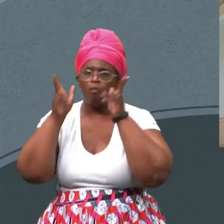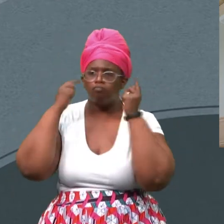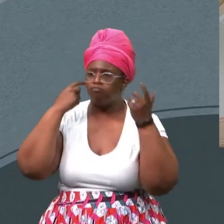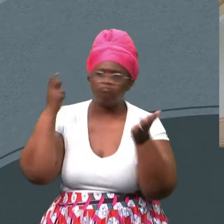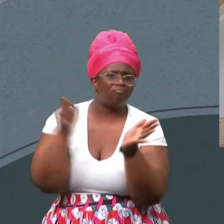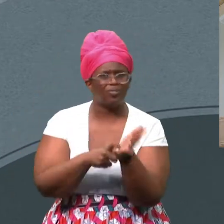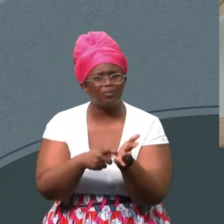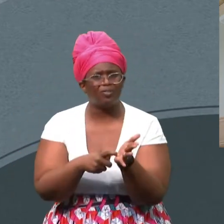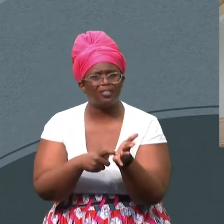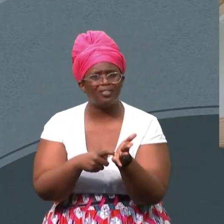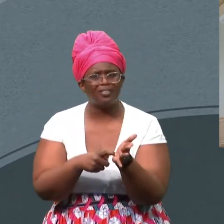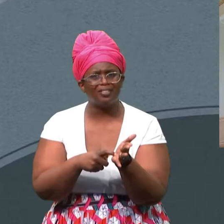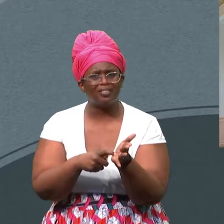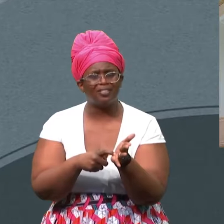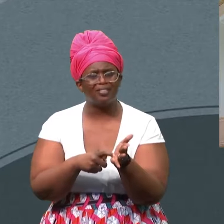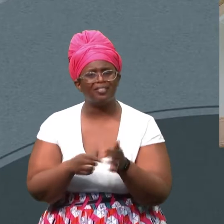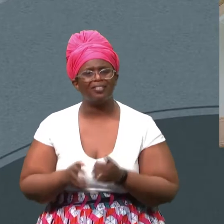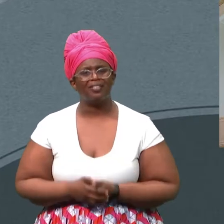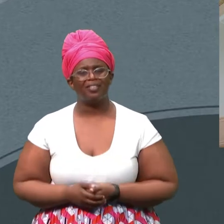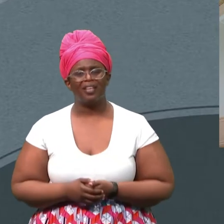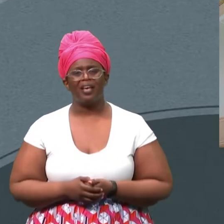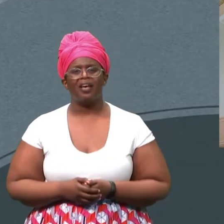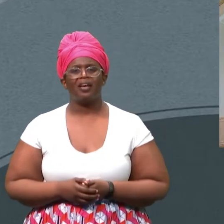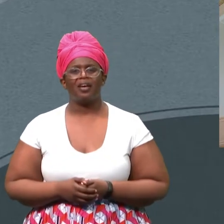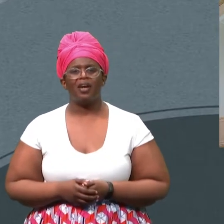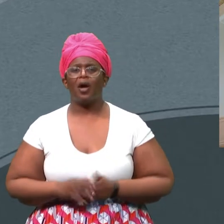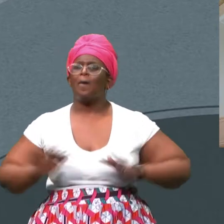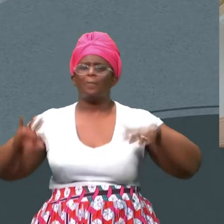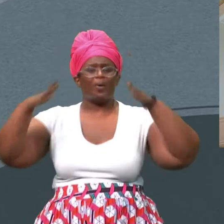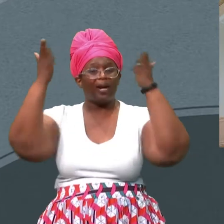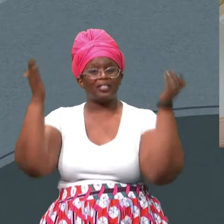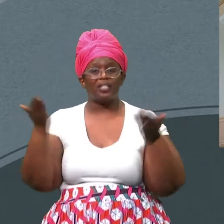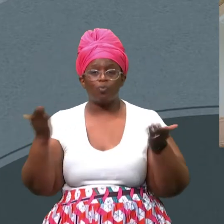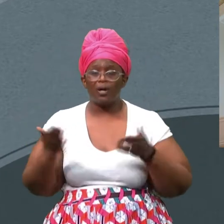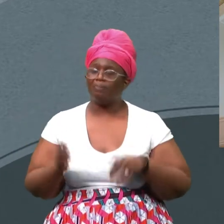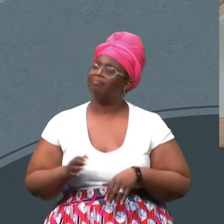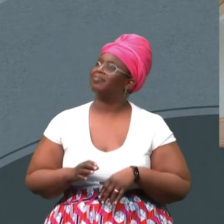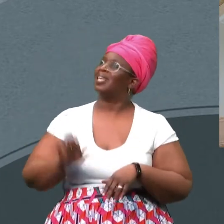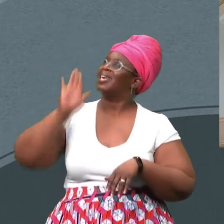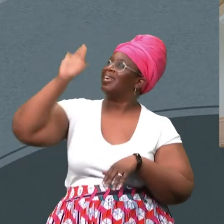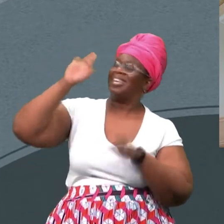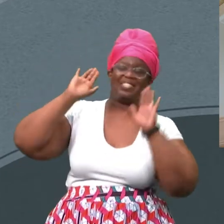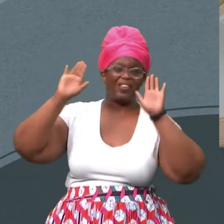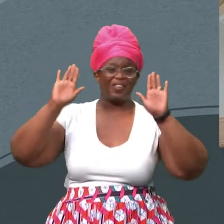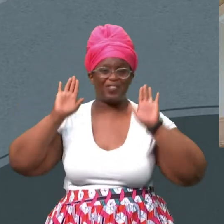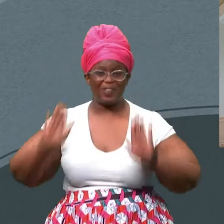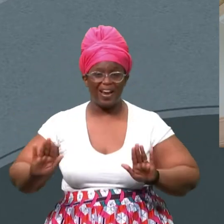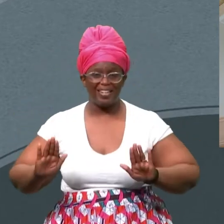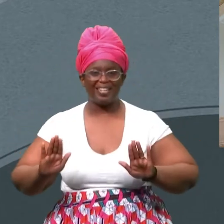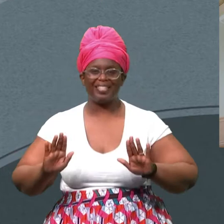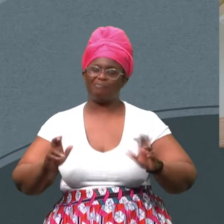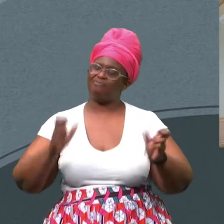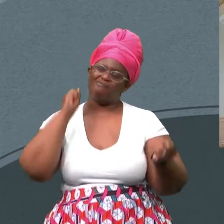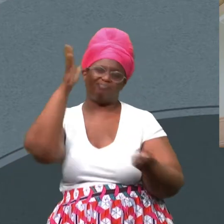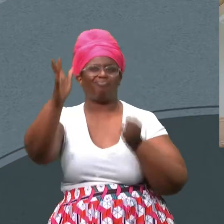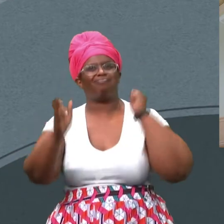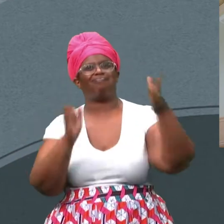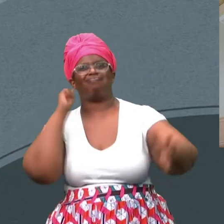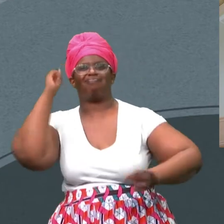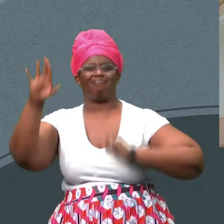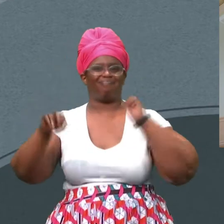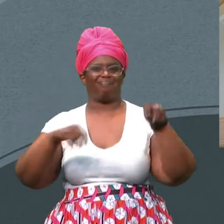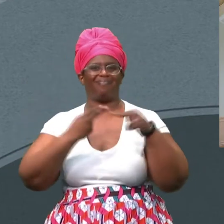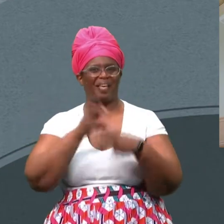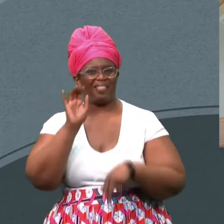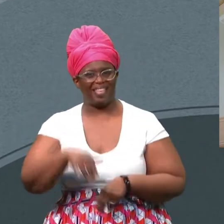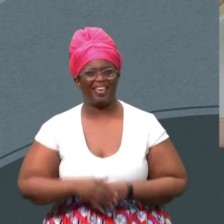and recognize, y'all, that praise is proclaiming the greatness of God for what he has done. Is there anyone